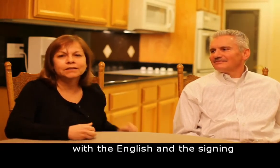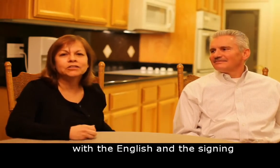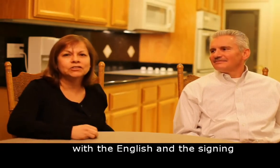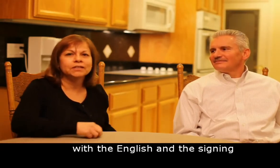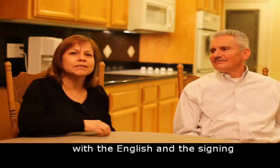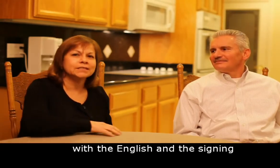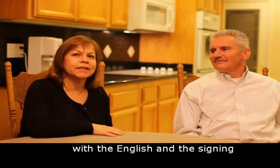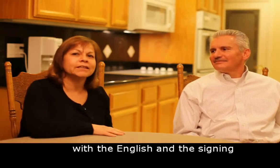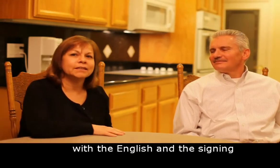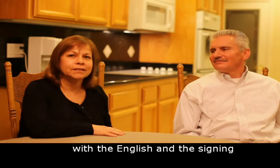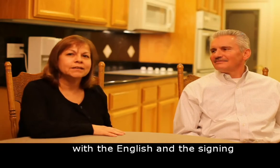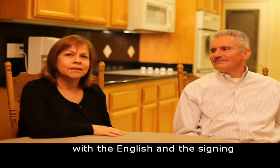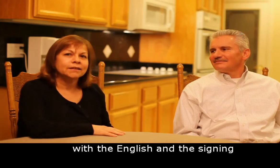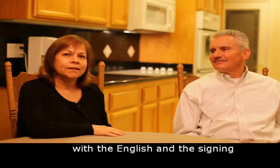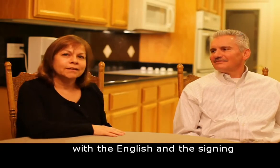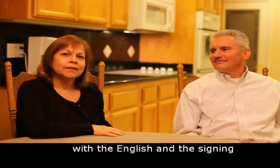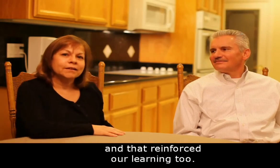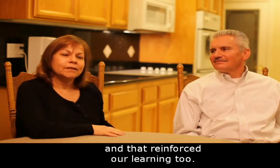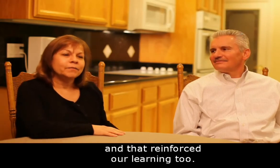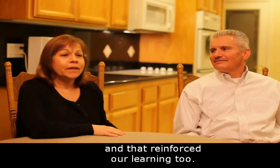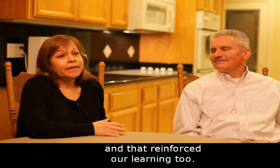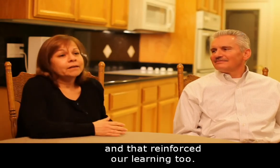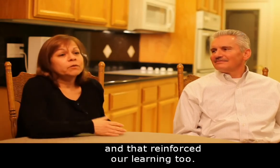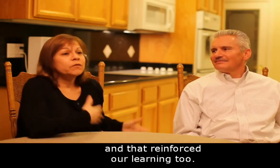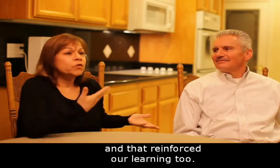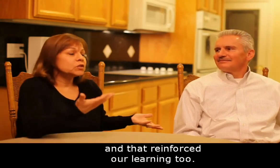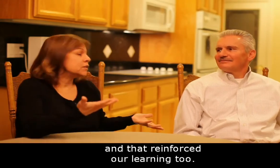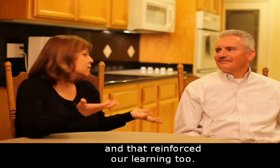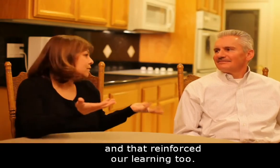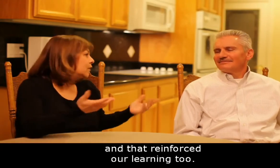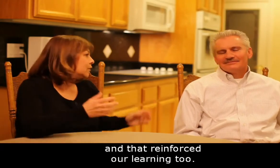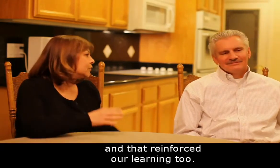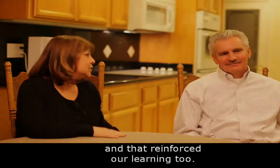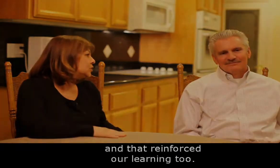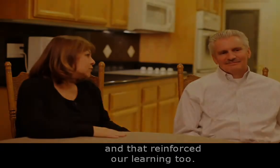English and the signing. And that reinforced our learning too.